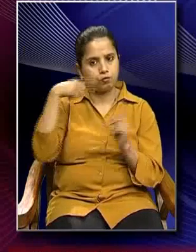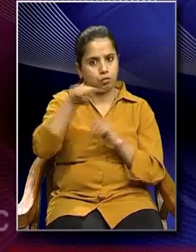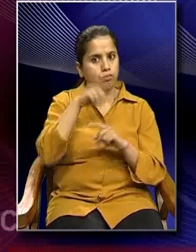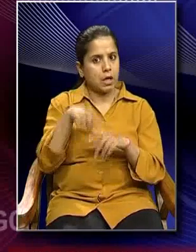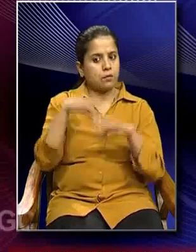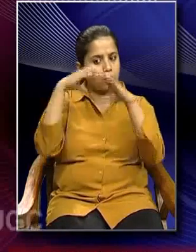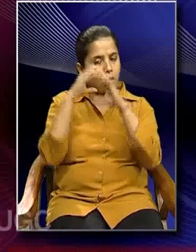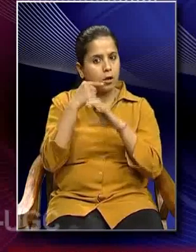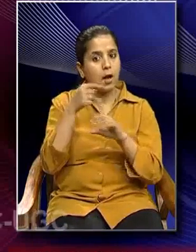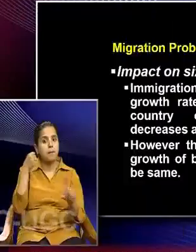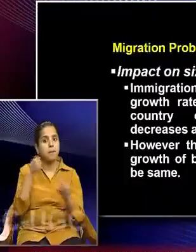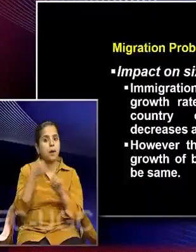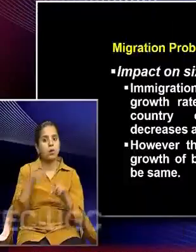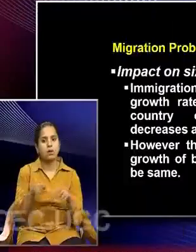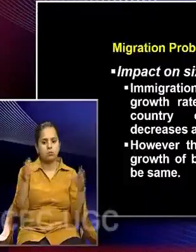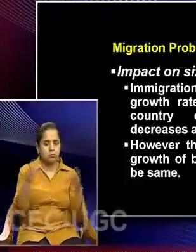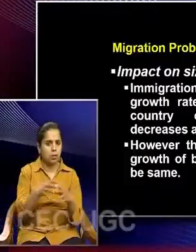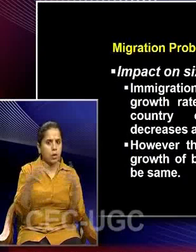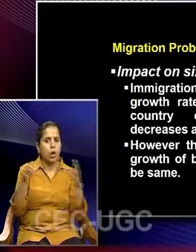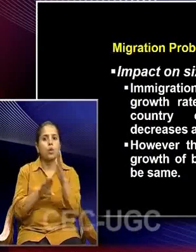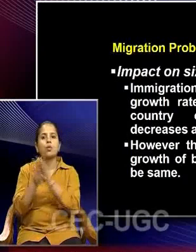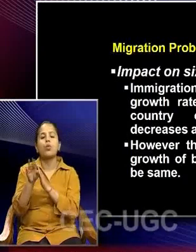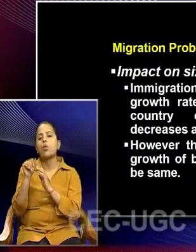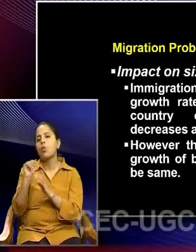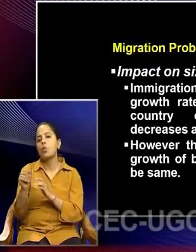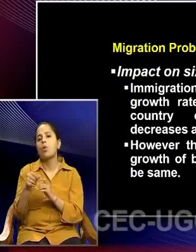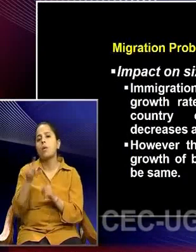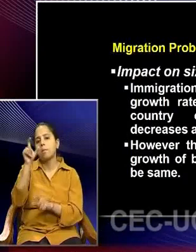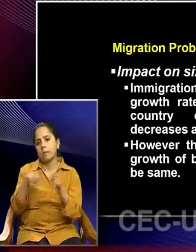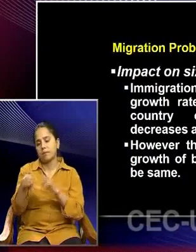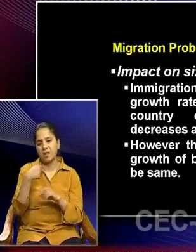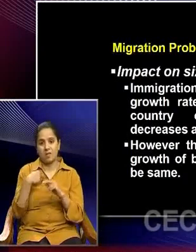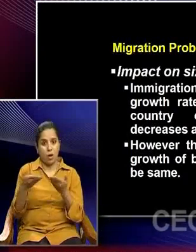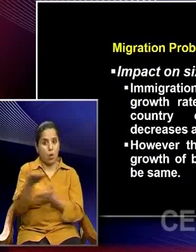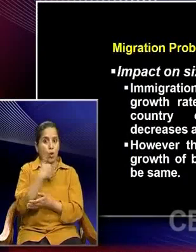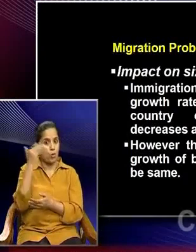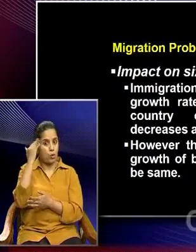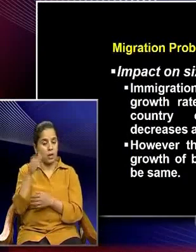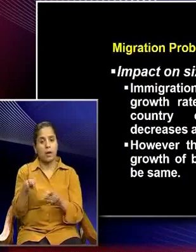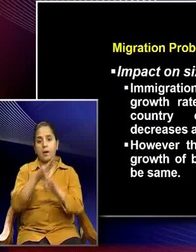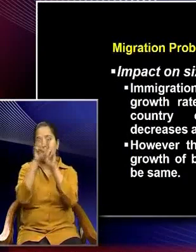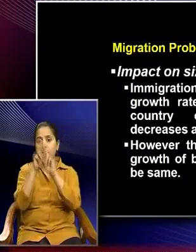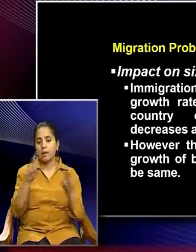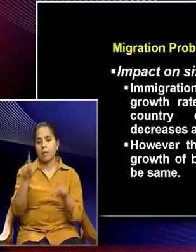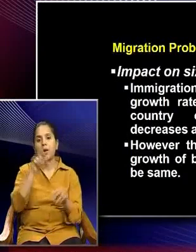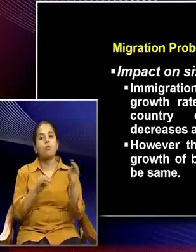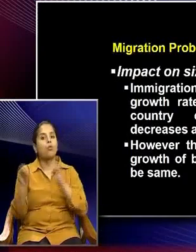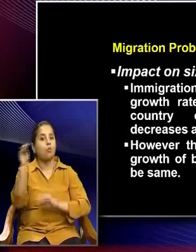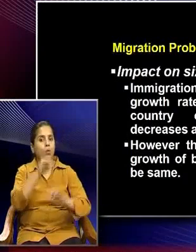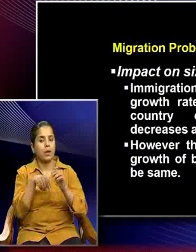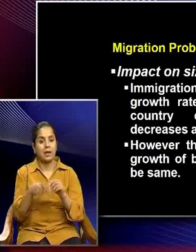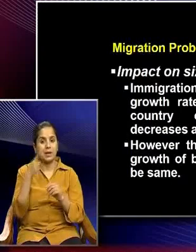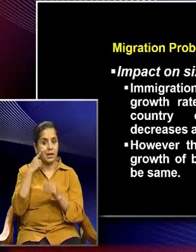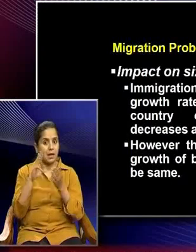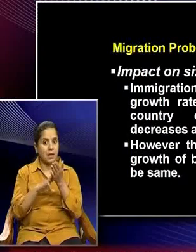is impact on the size and growth rates of population. So as we know that because of international immigration, which is